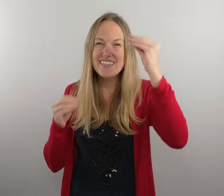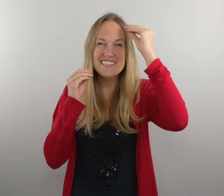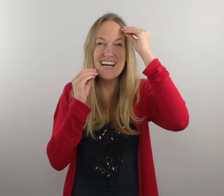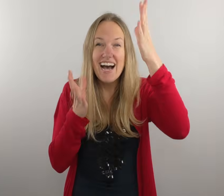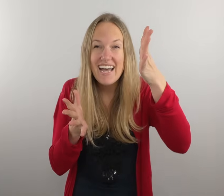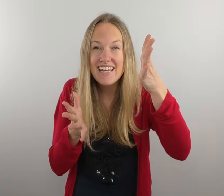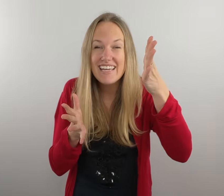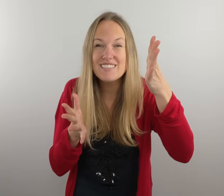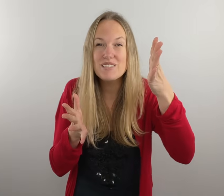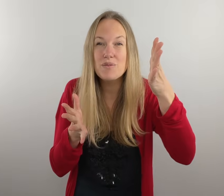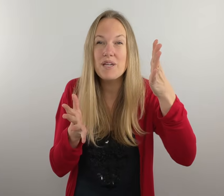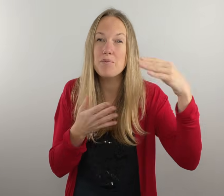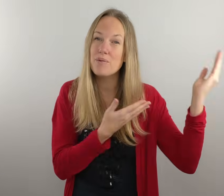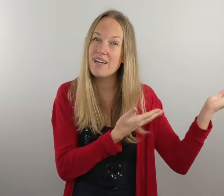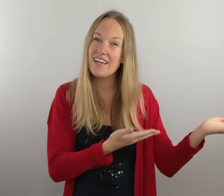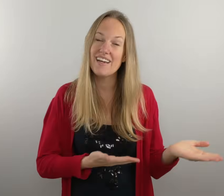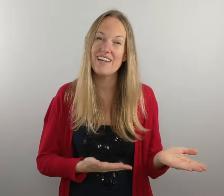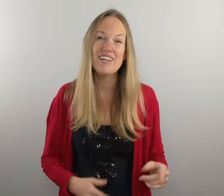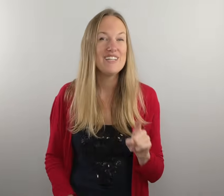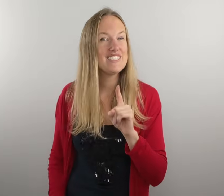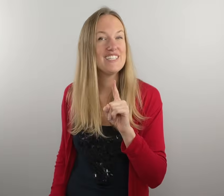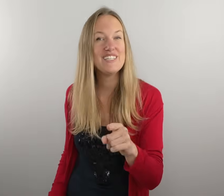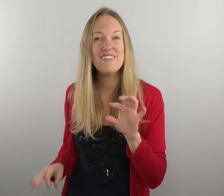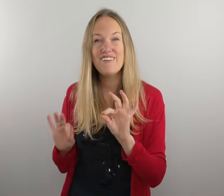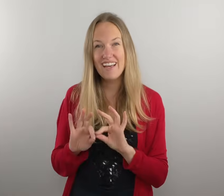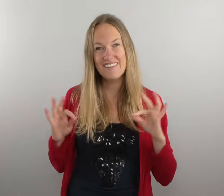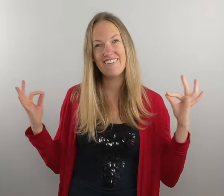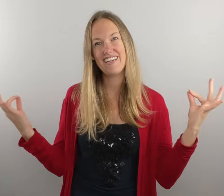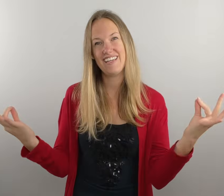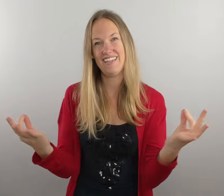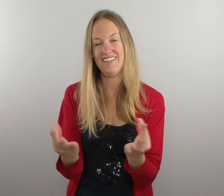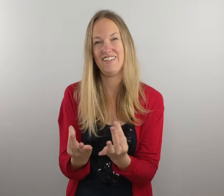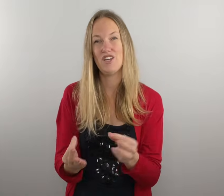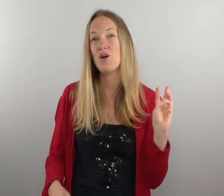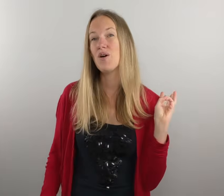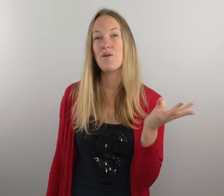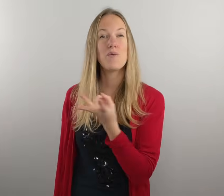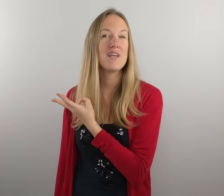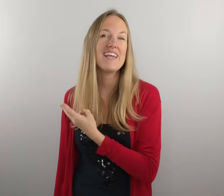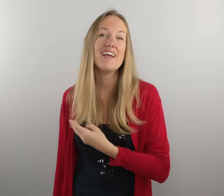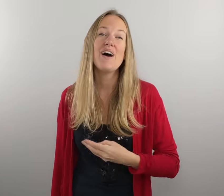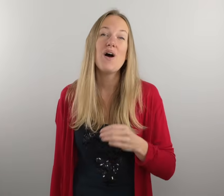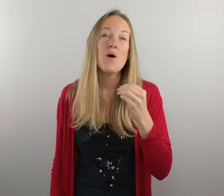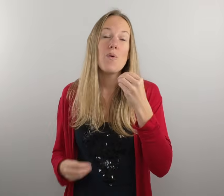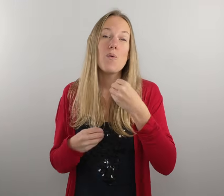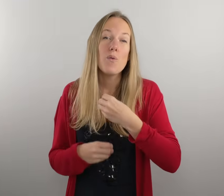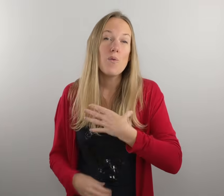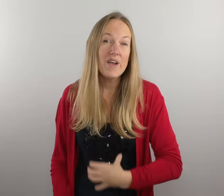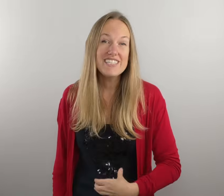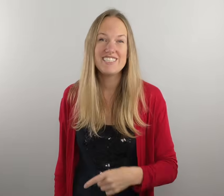Good tidings we bring to you and your kin. We wish